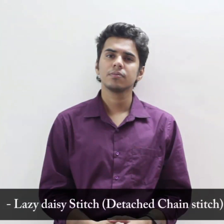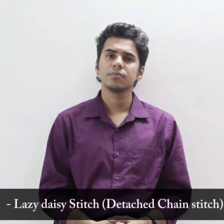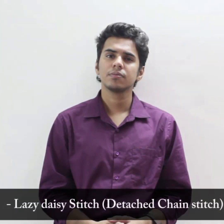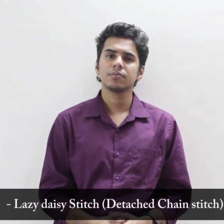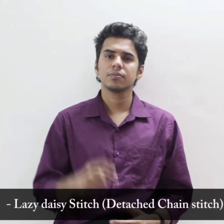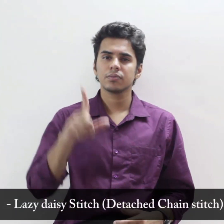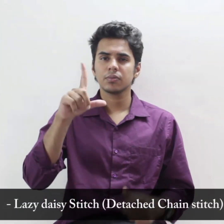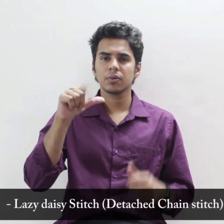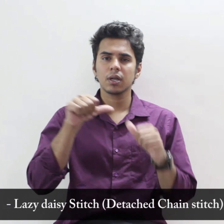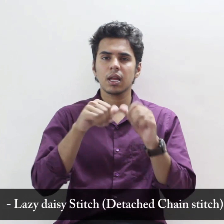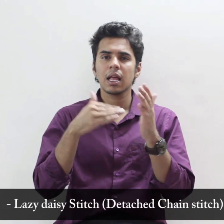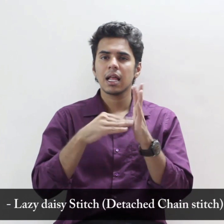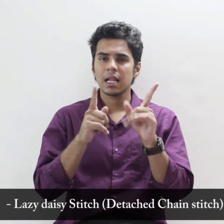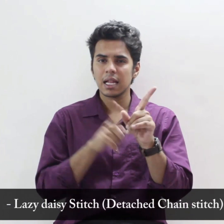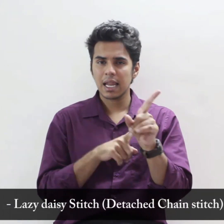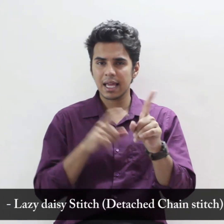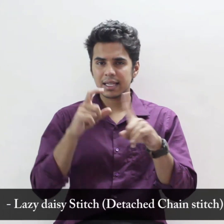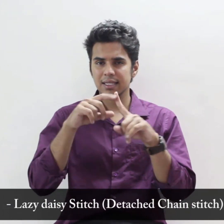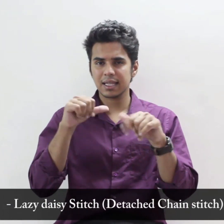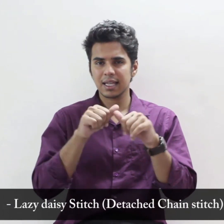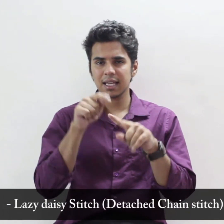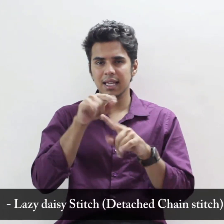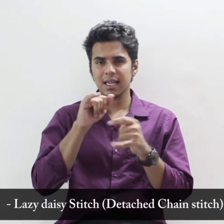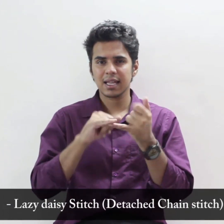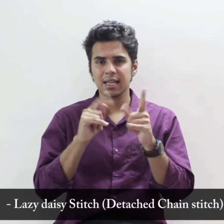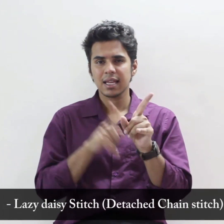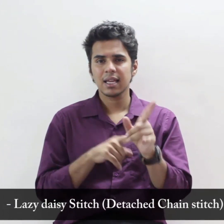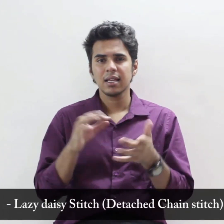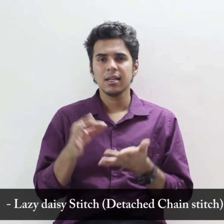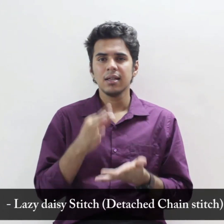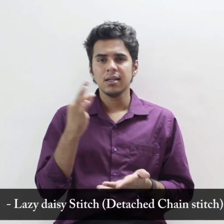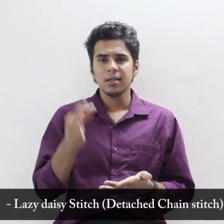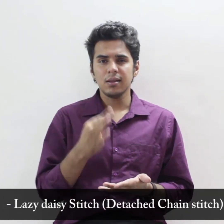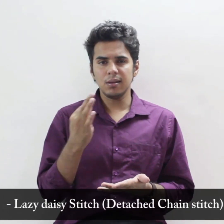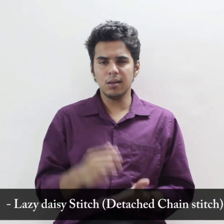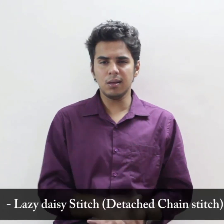Lazy daisy stitch. Detached chain stitch.